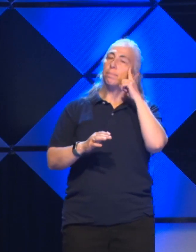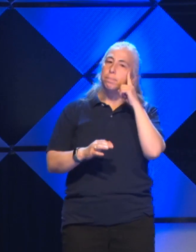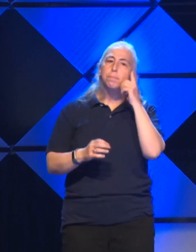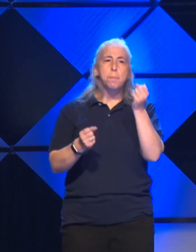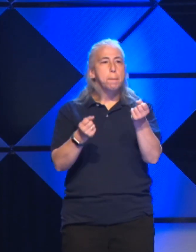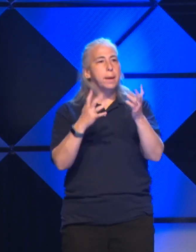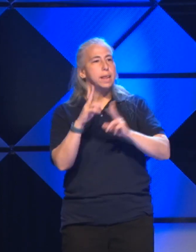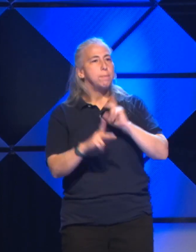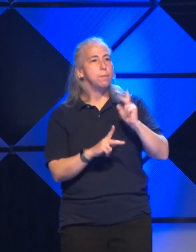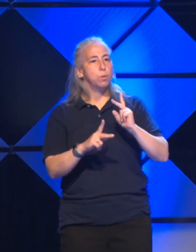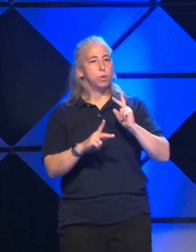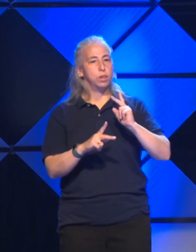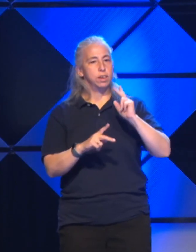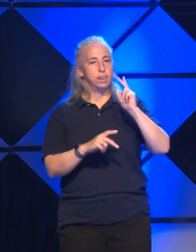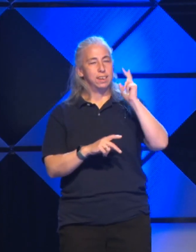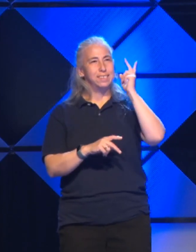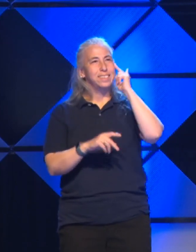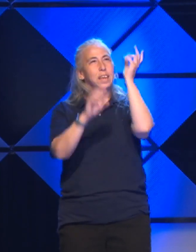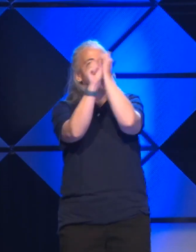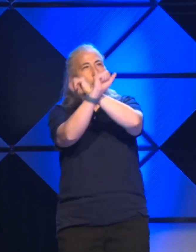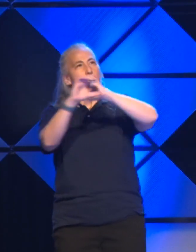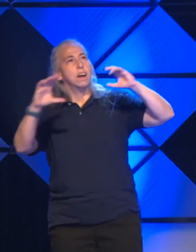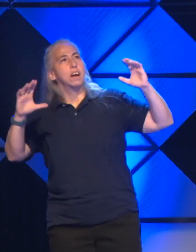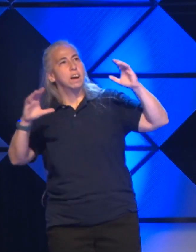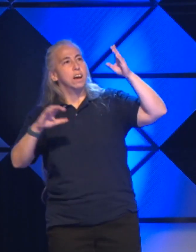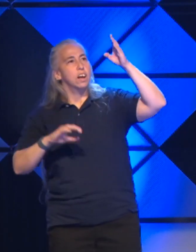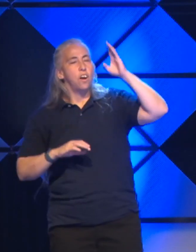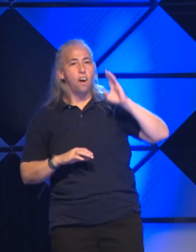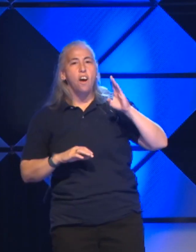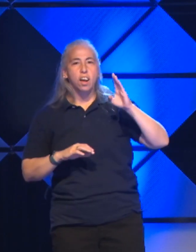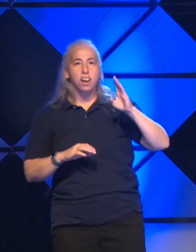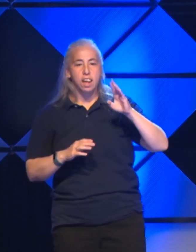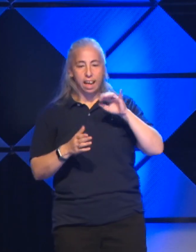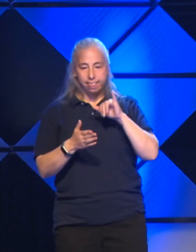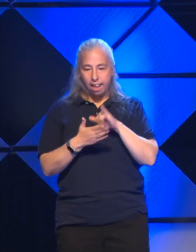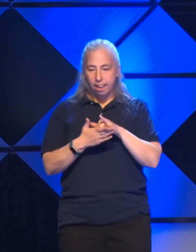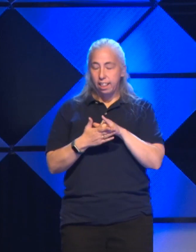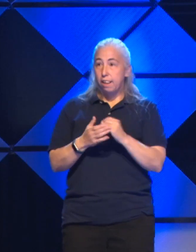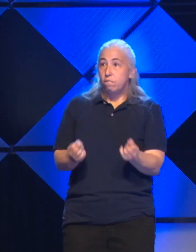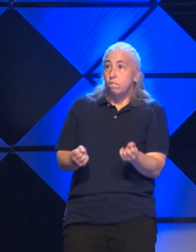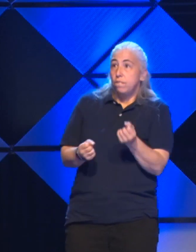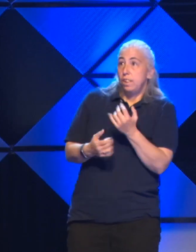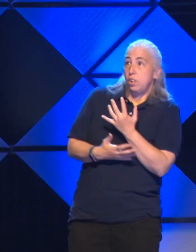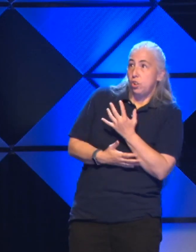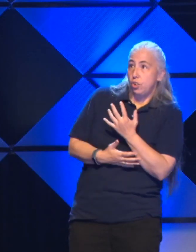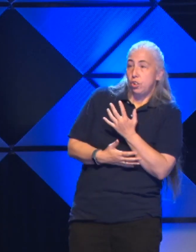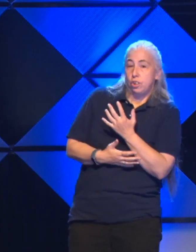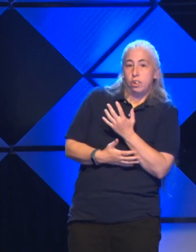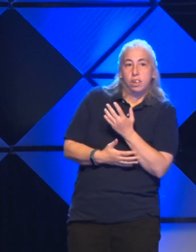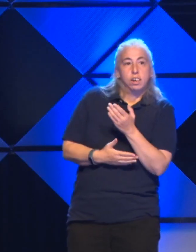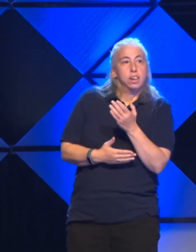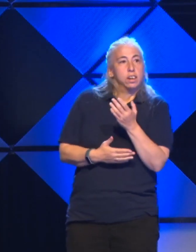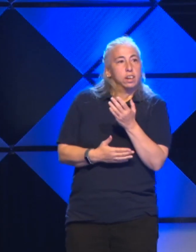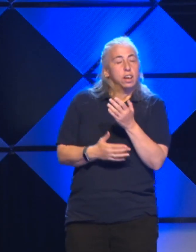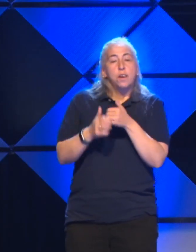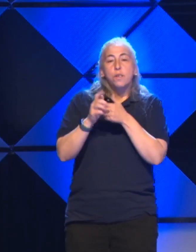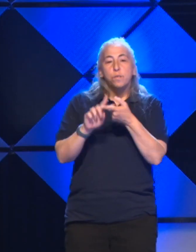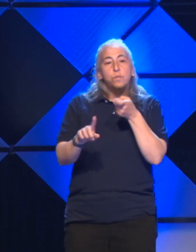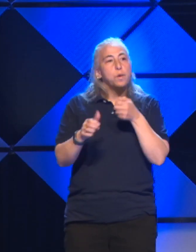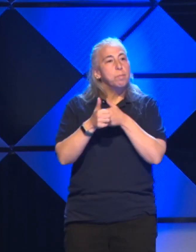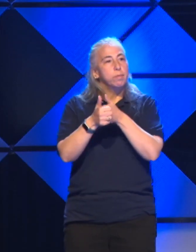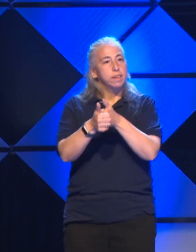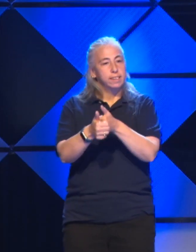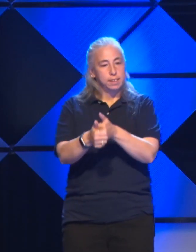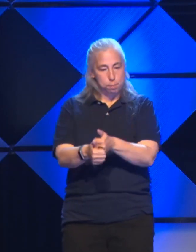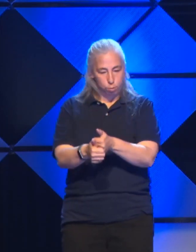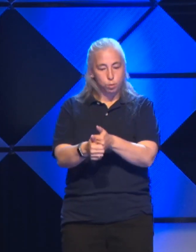God, that vision that the disciples had for one moment in the boat when they saw Jesus walking on the water,